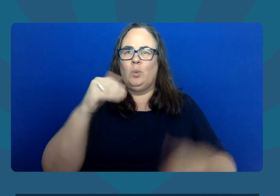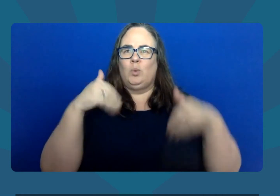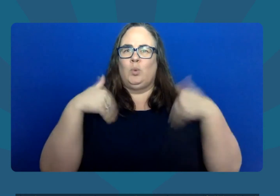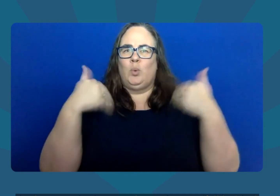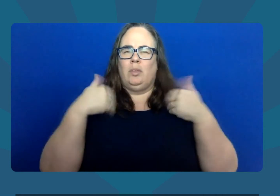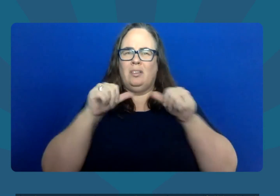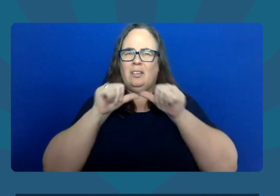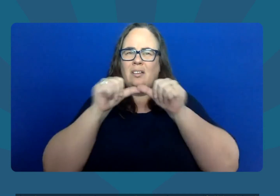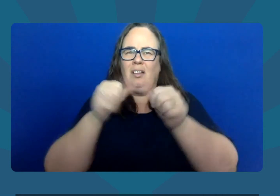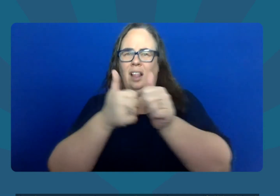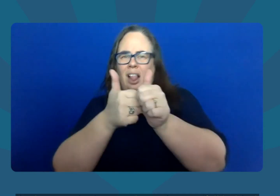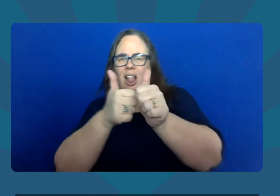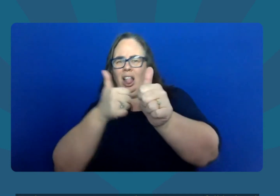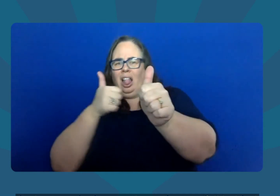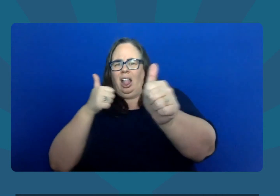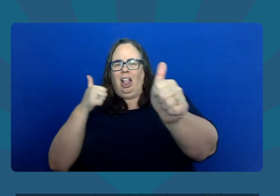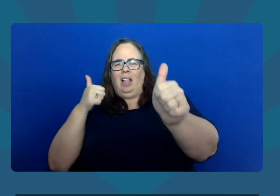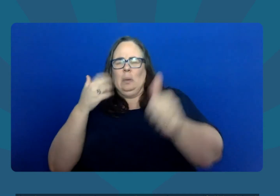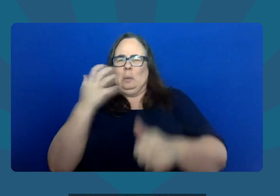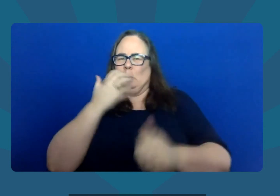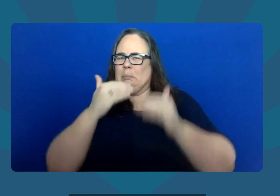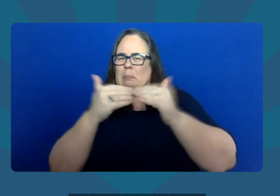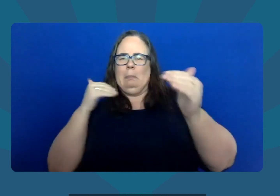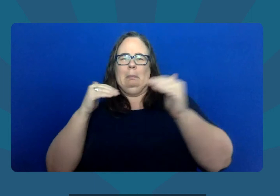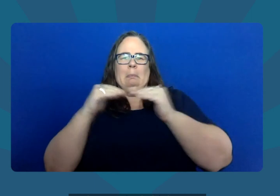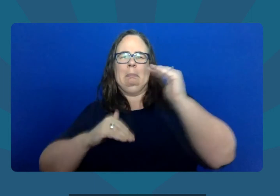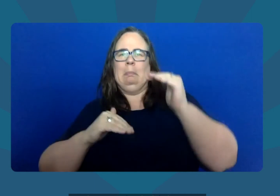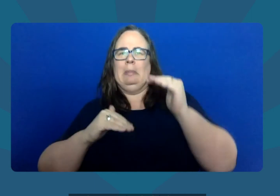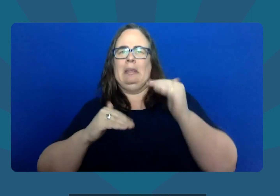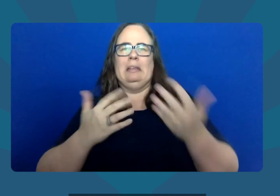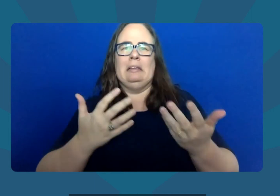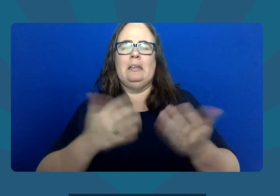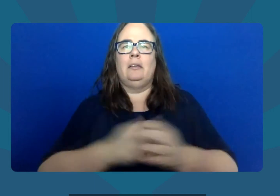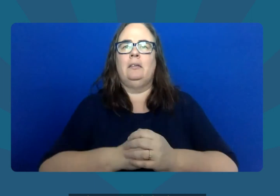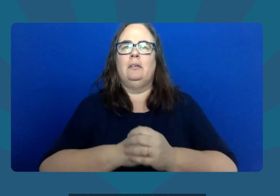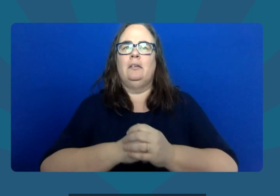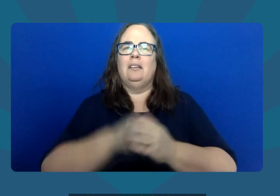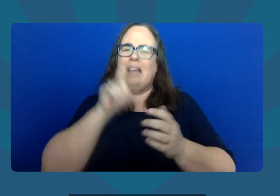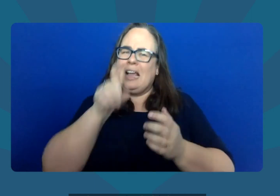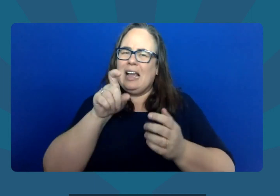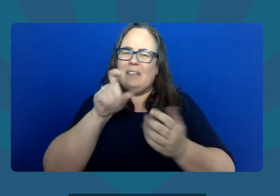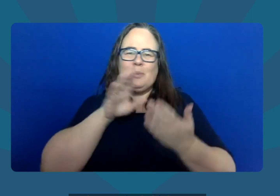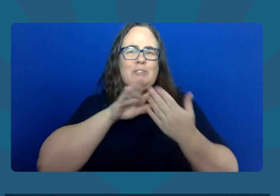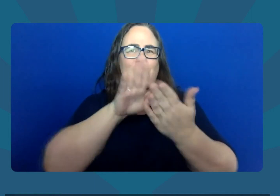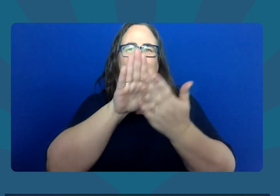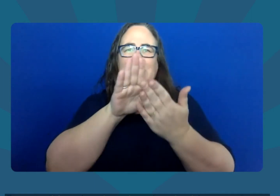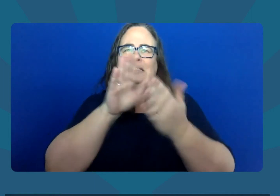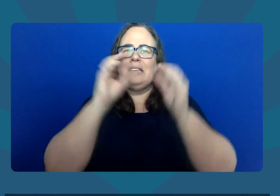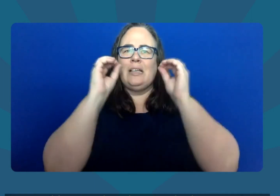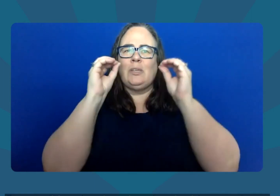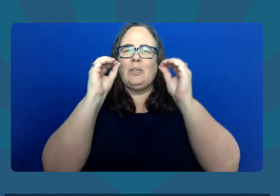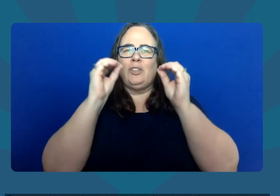youth continue to fall behind at devastatingly high rates. By